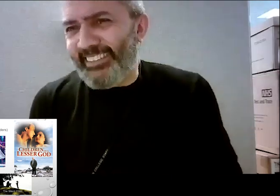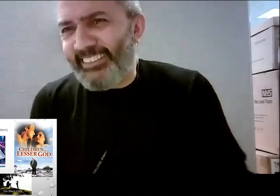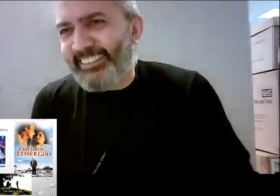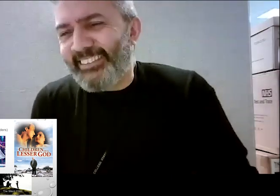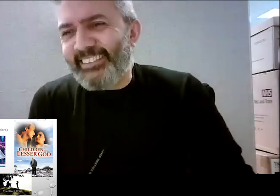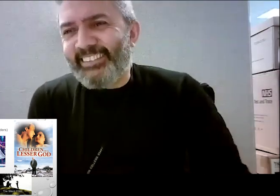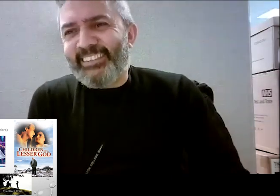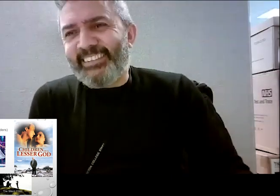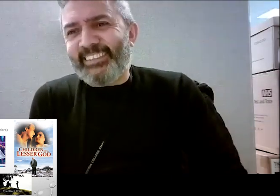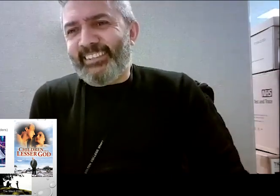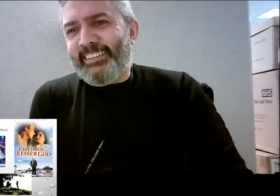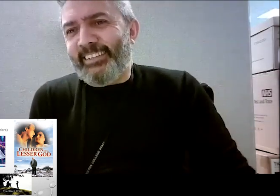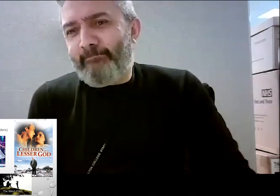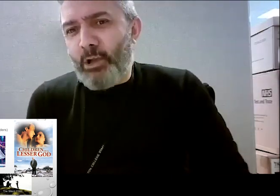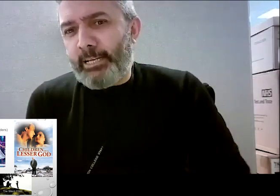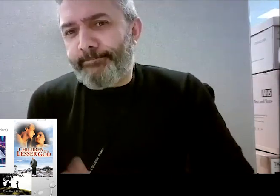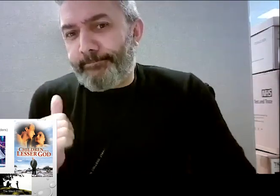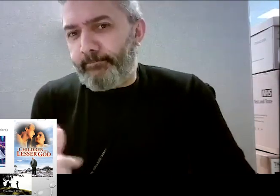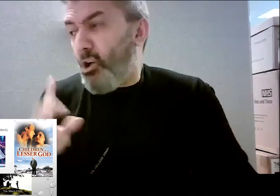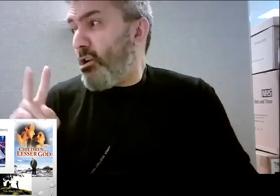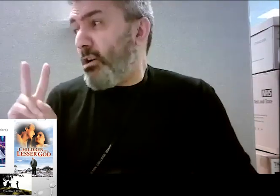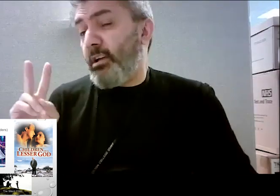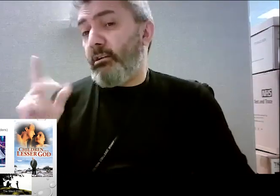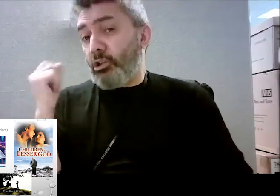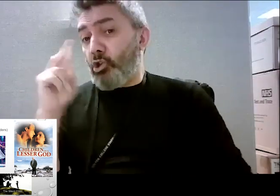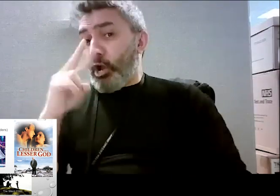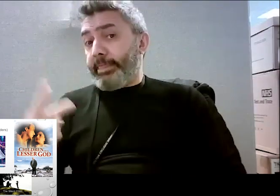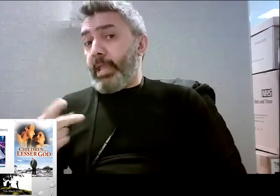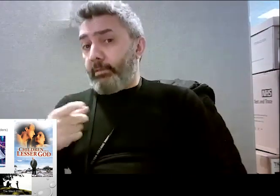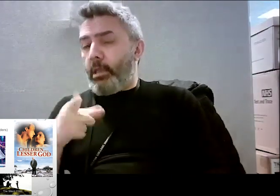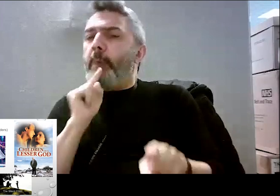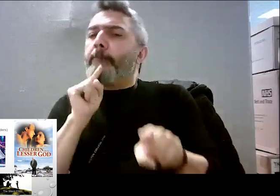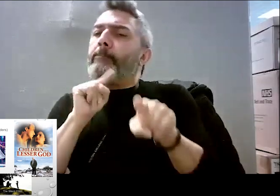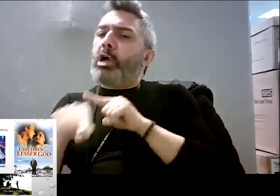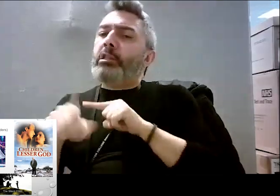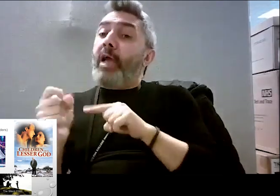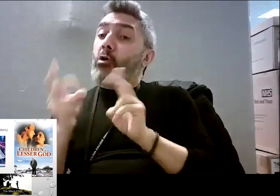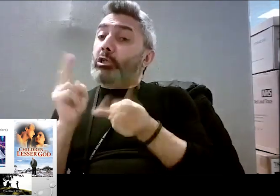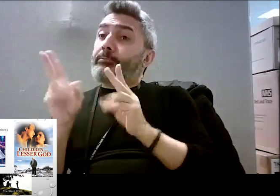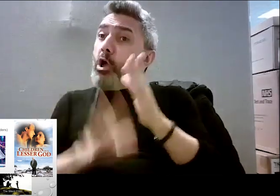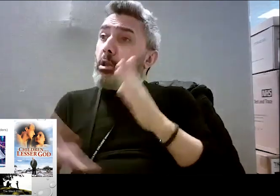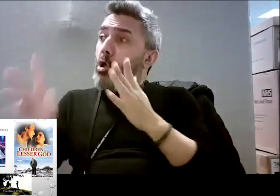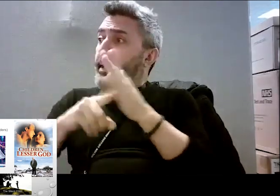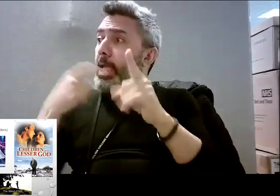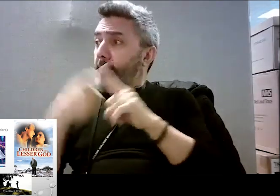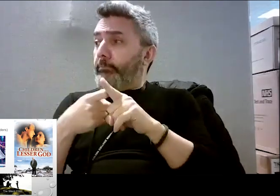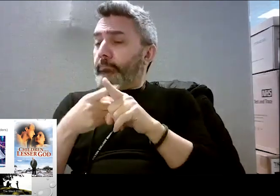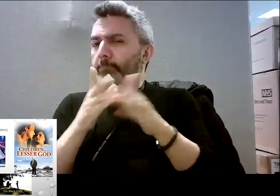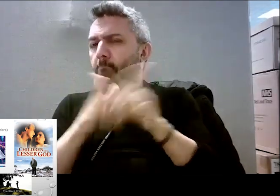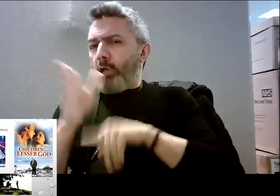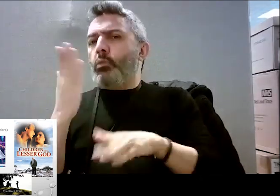for 5 minutes before you do this? So both my children will be CODAs. We have a